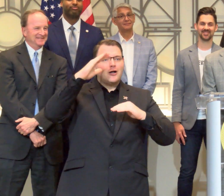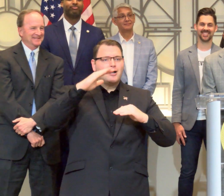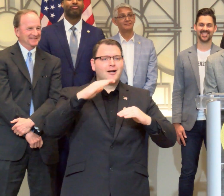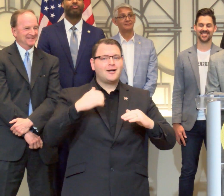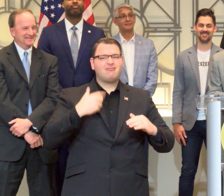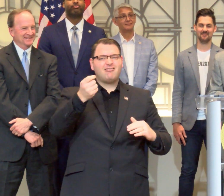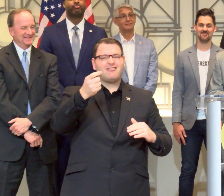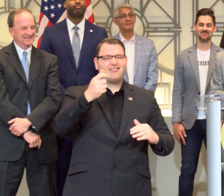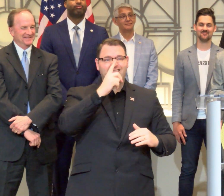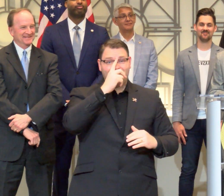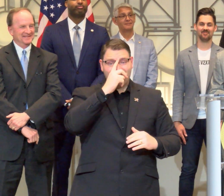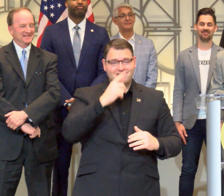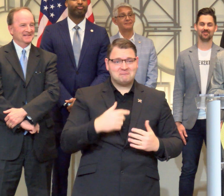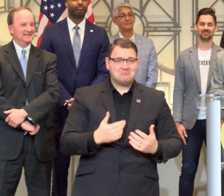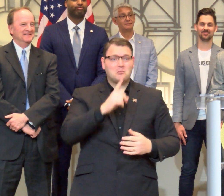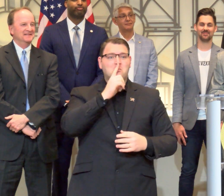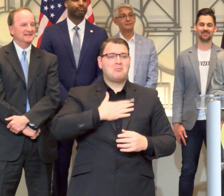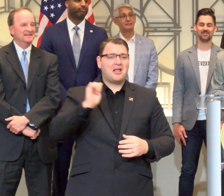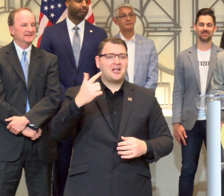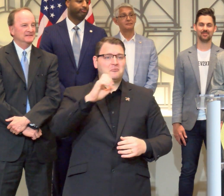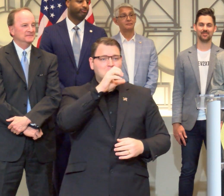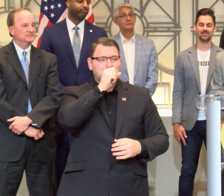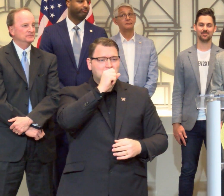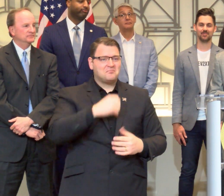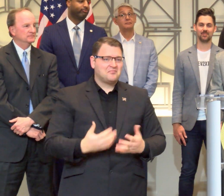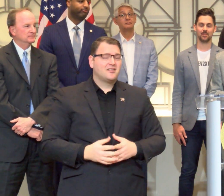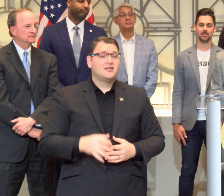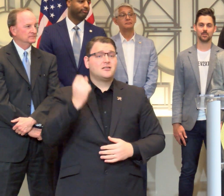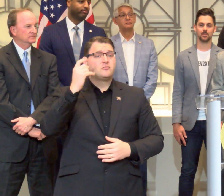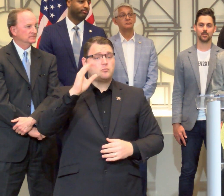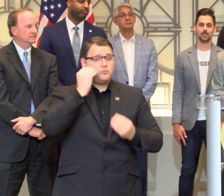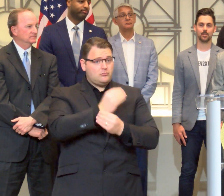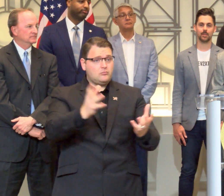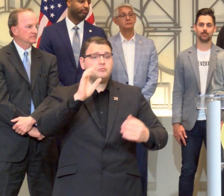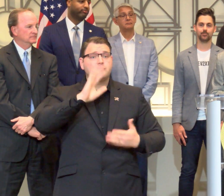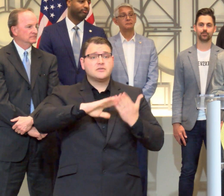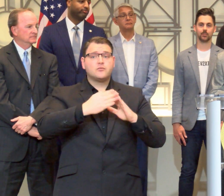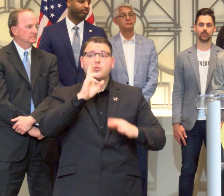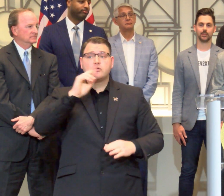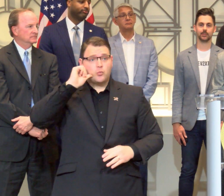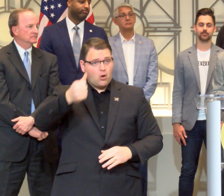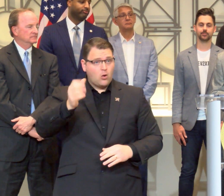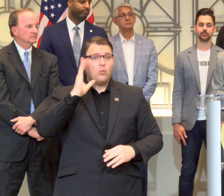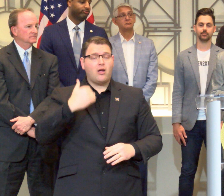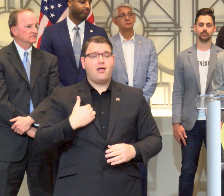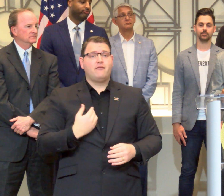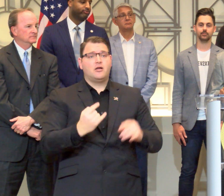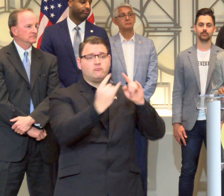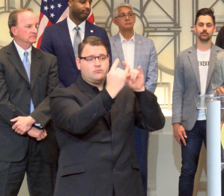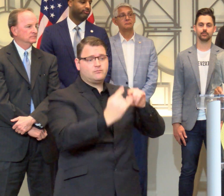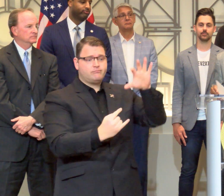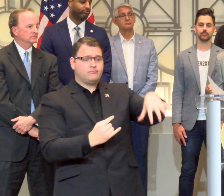group. Tomorrow, Friday, the city of Houston will open one of two testing sites